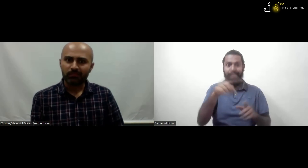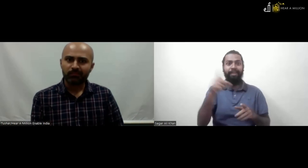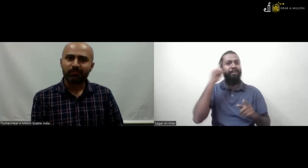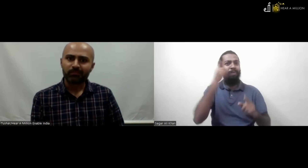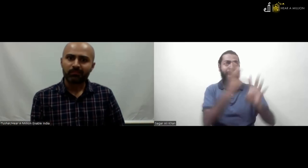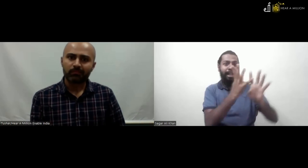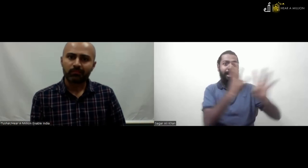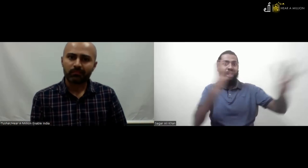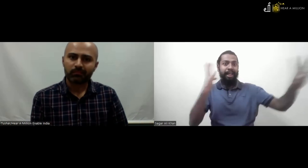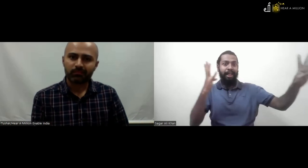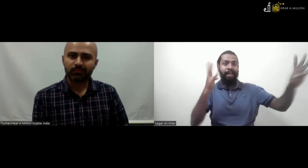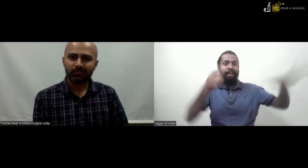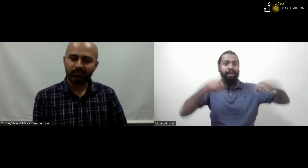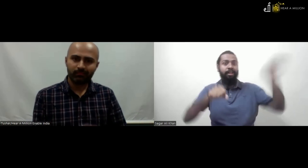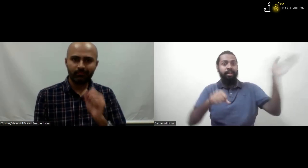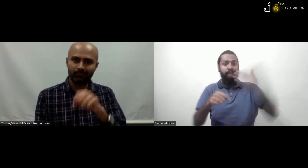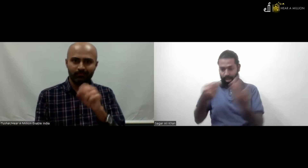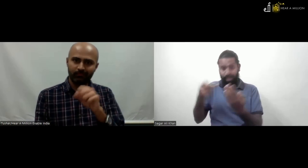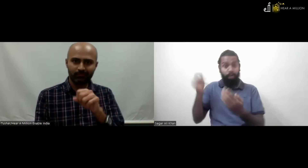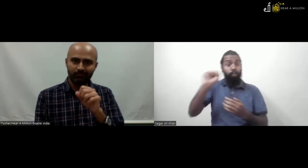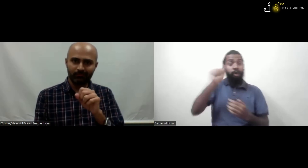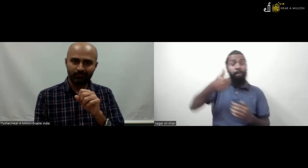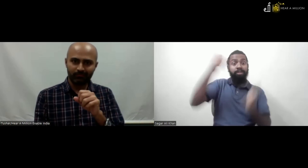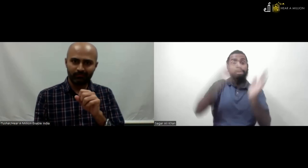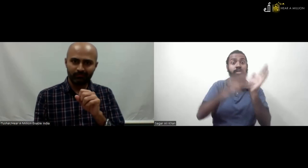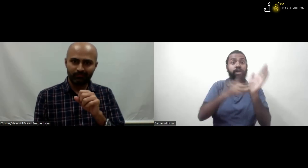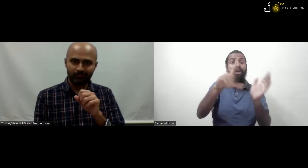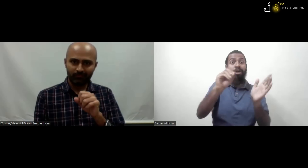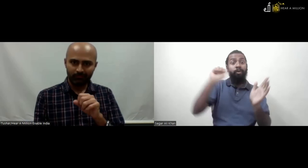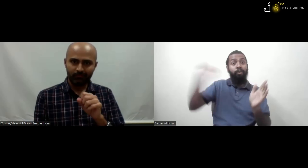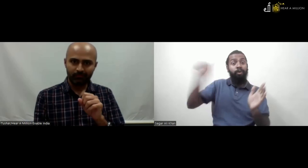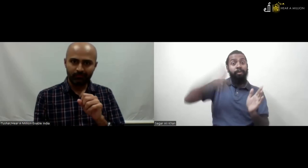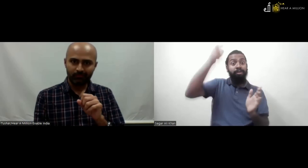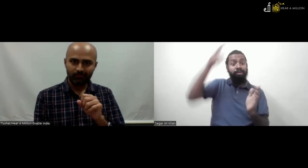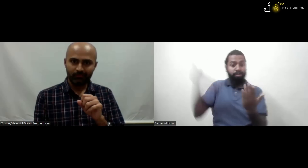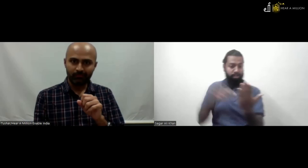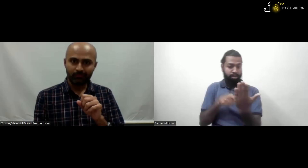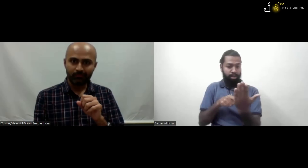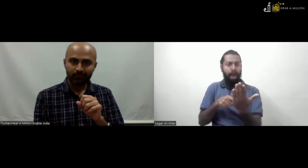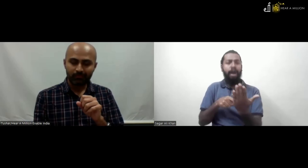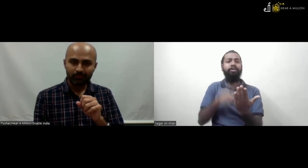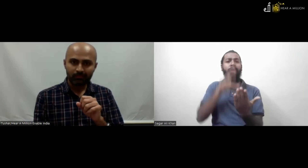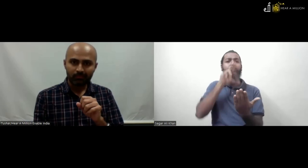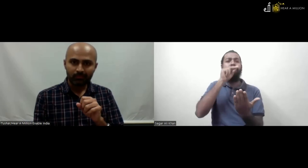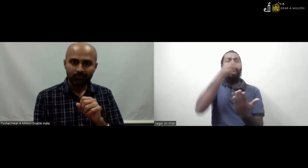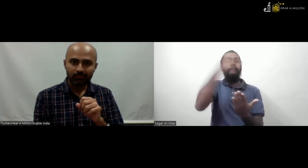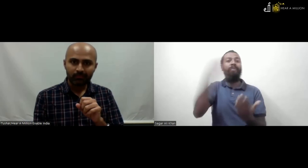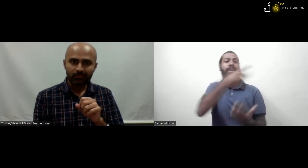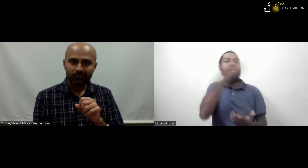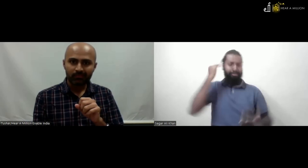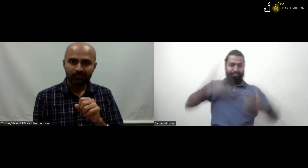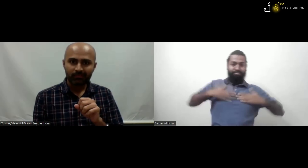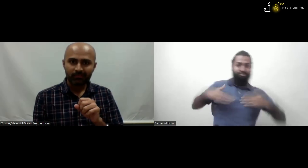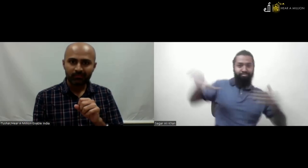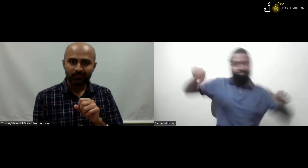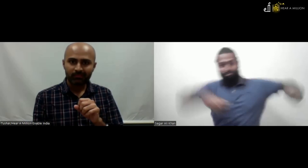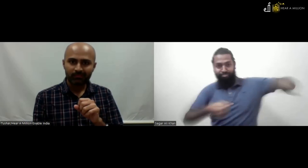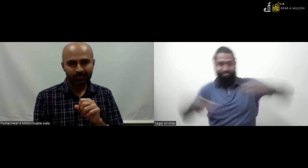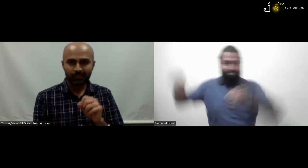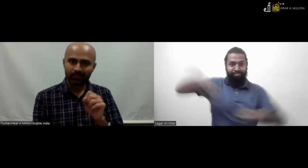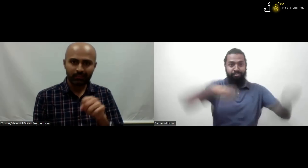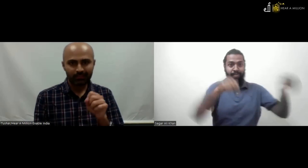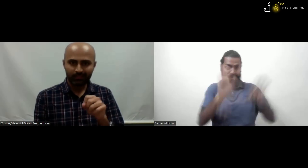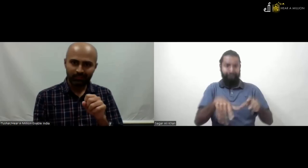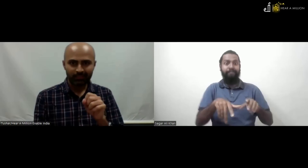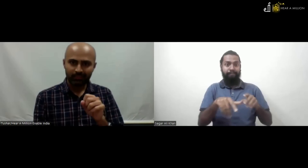you, are you deaf, using hearing aid, how would you drive this, that? See, the thing is, there was a long line. There was a